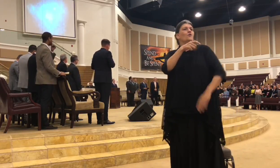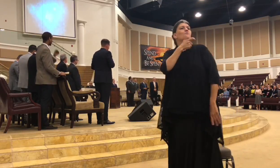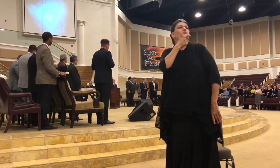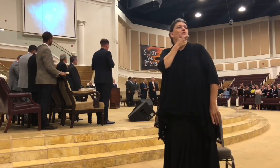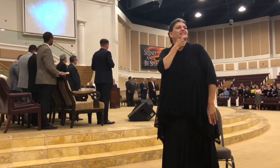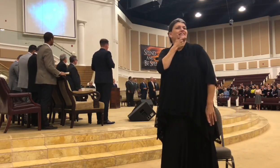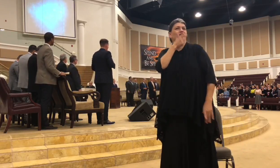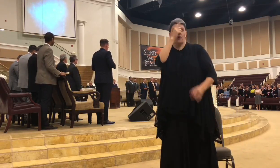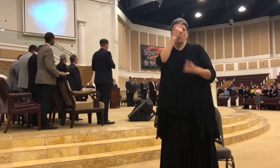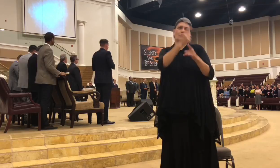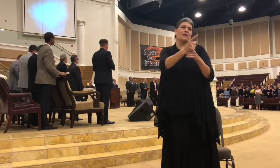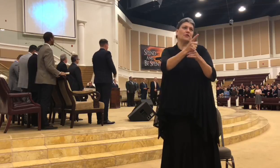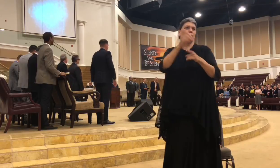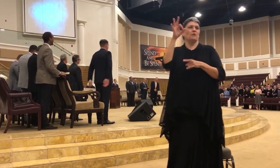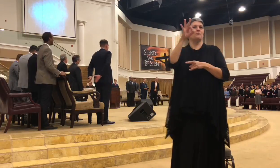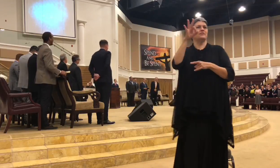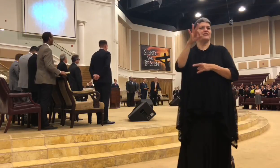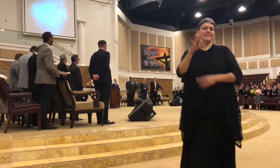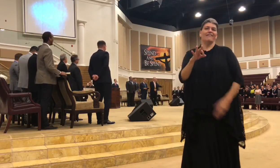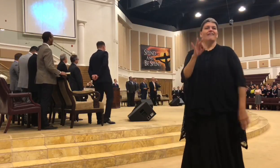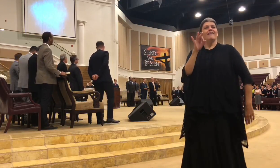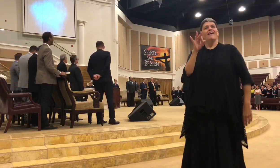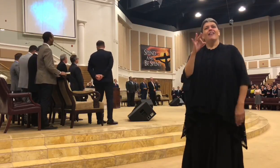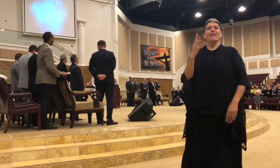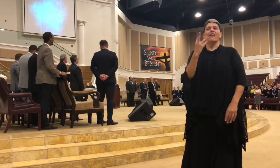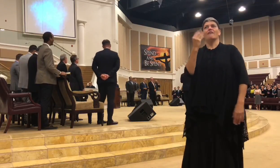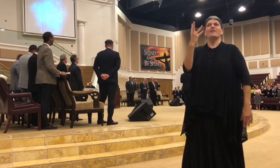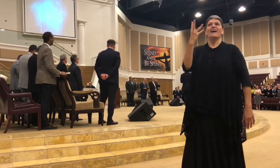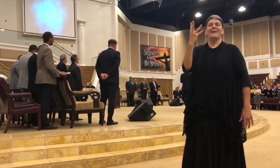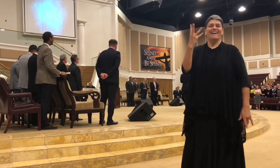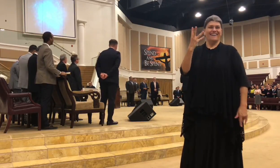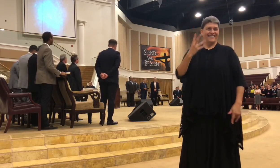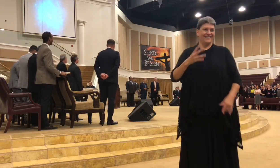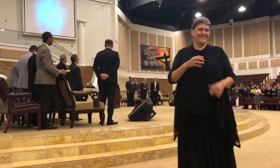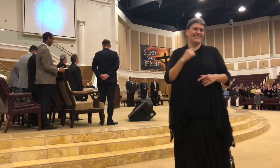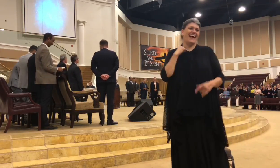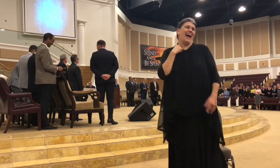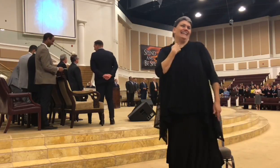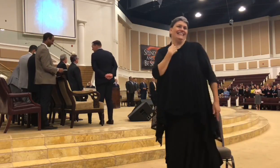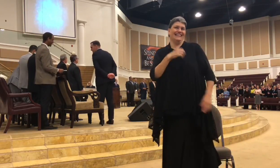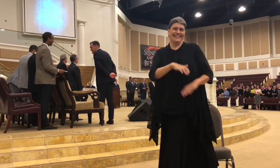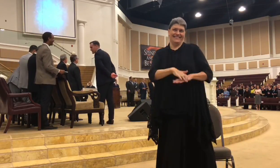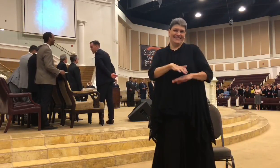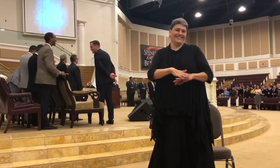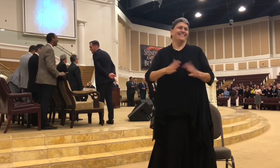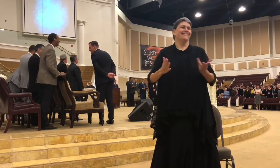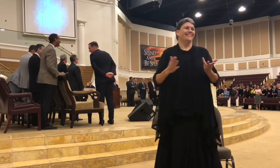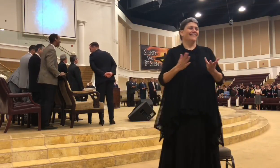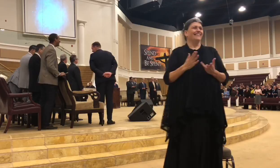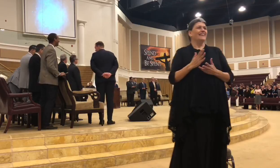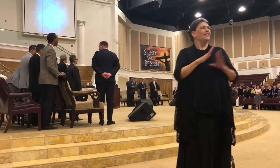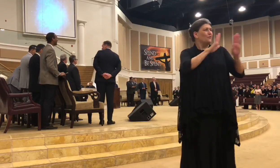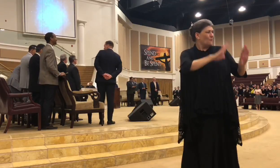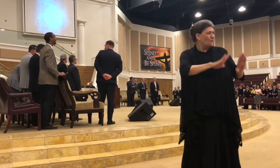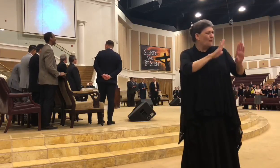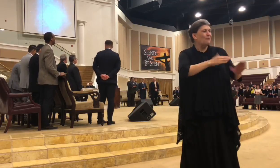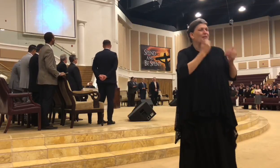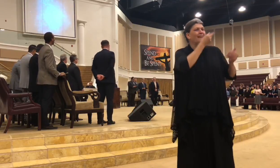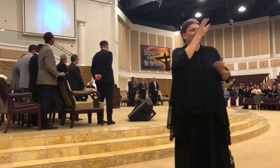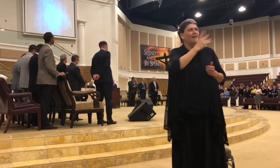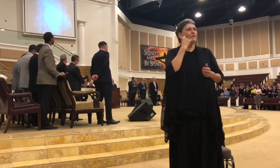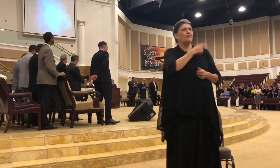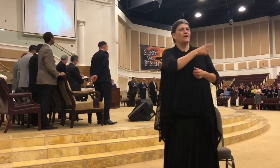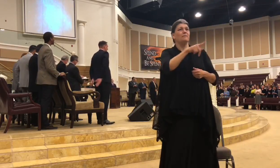night. Lovely. Amen. Hallelujah. It's going to be great. Amen. We love them. Thank God for them.